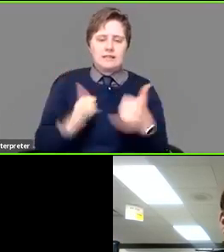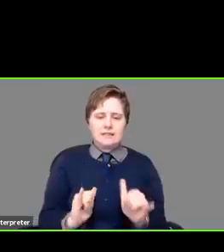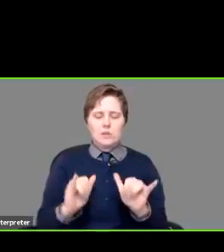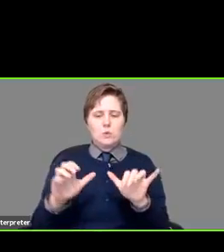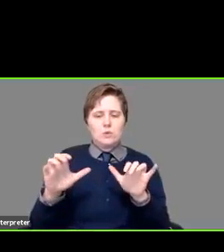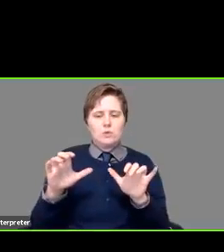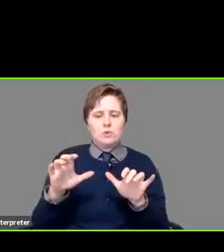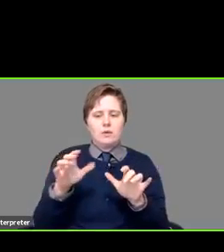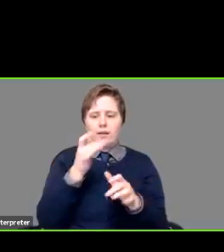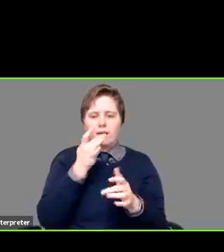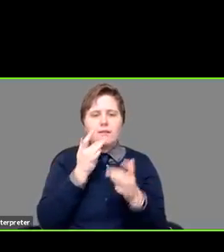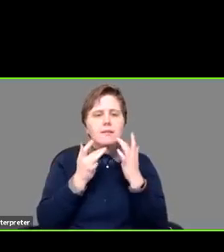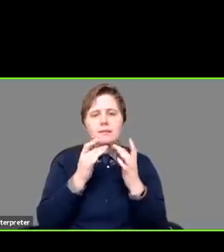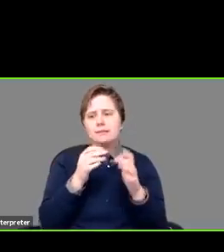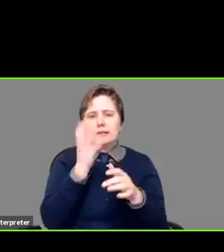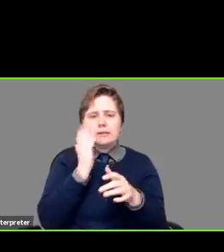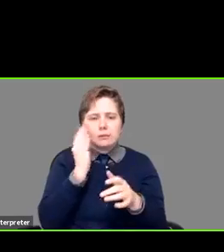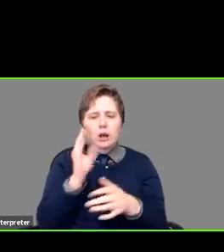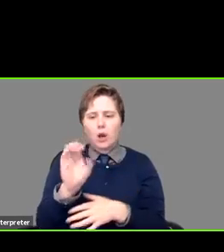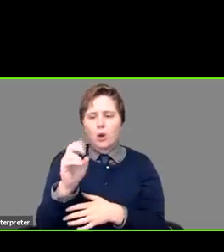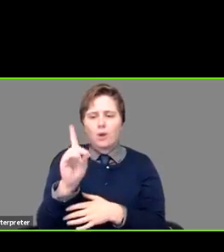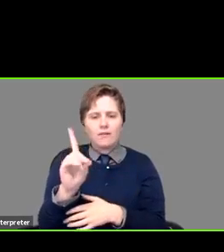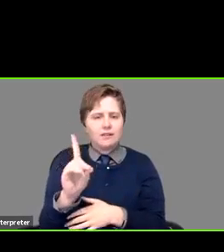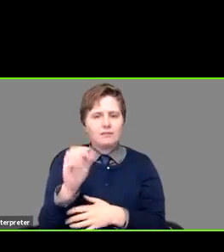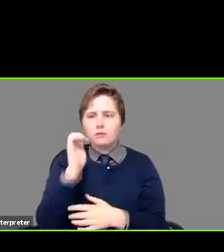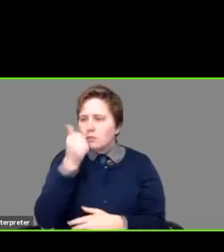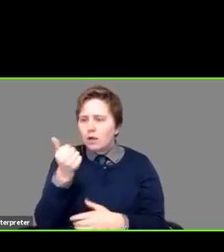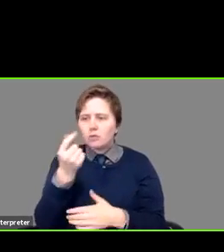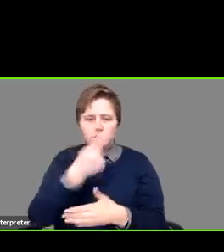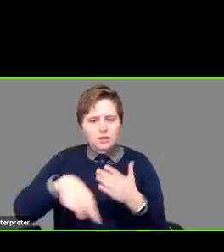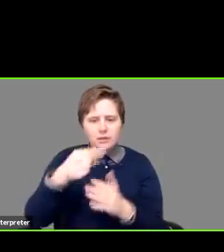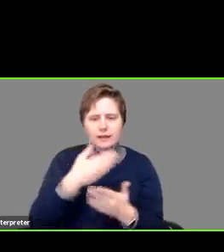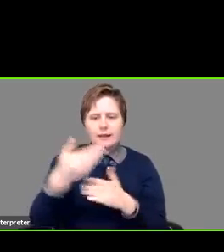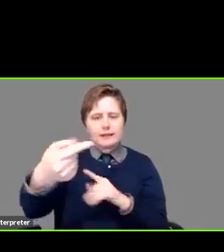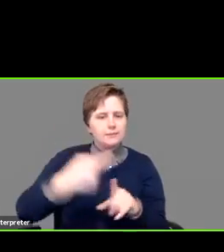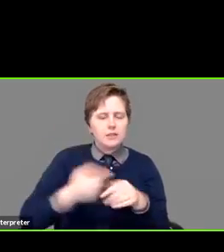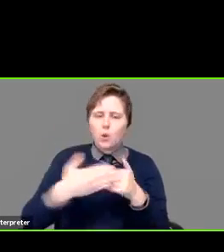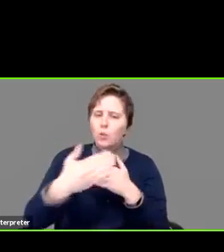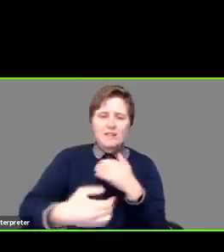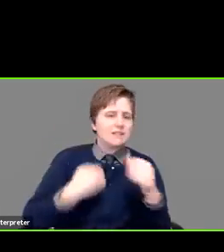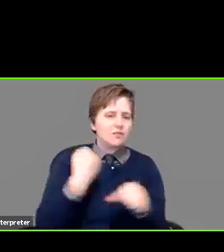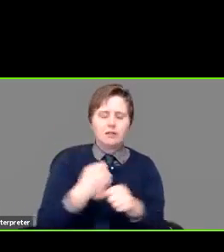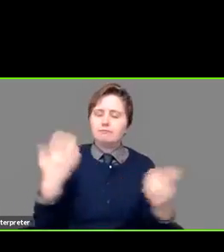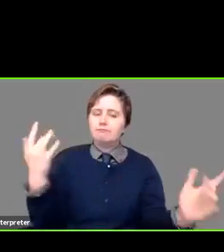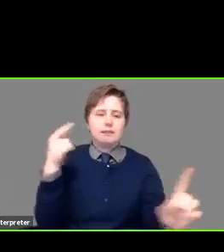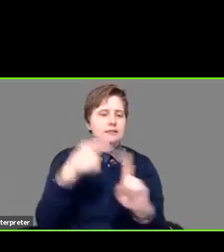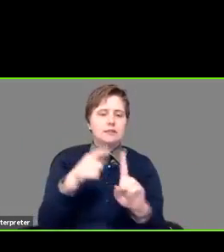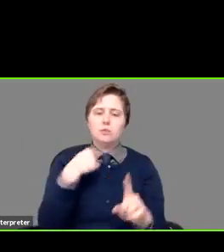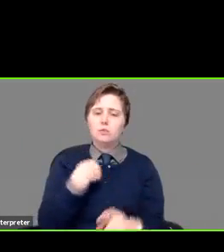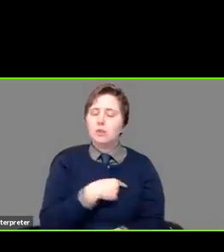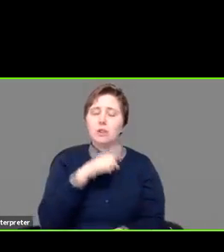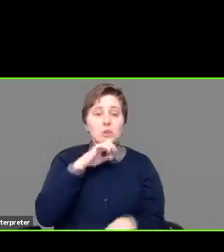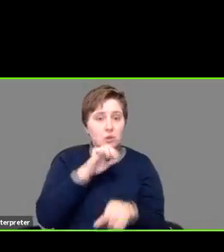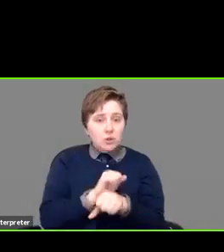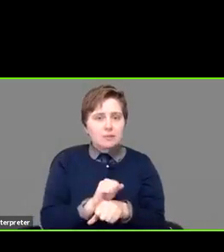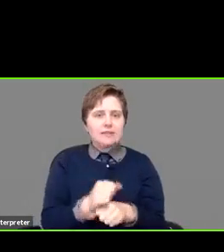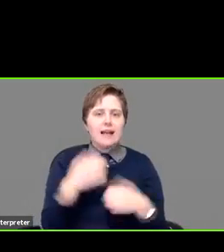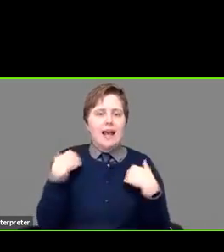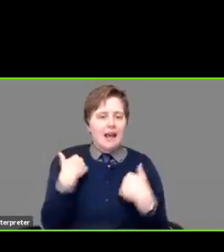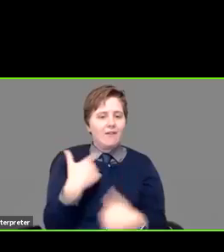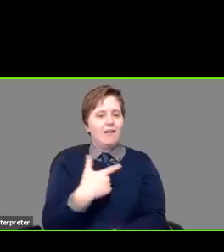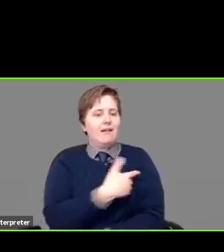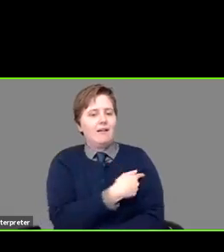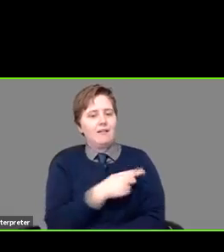with COVID tomorrow, next week, next month, the rest of the year, until we can really, again, get